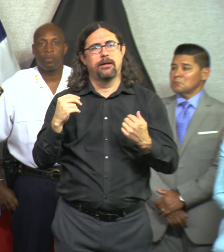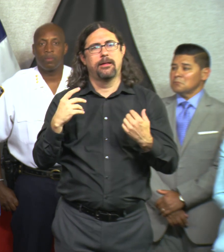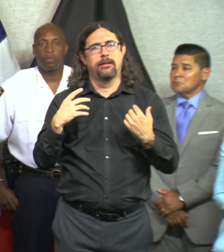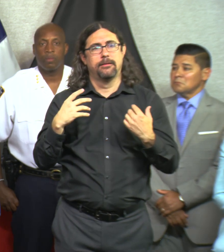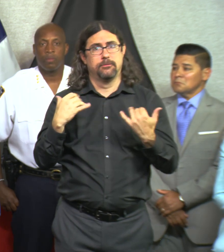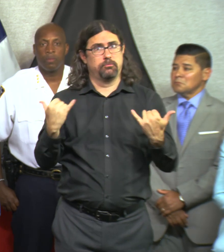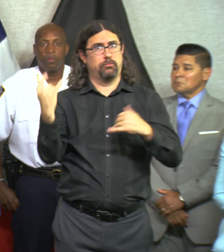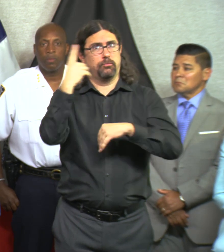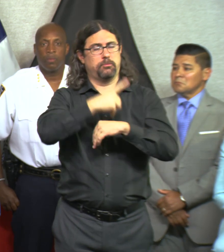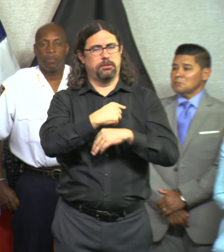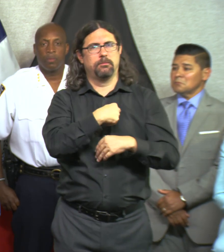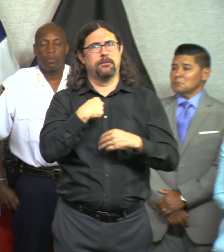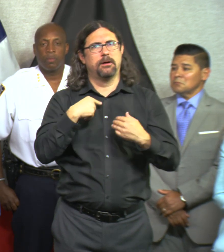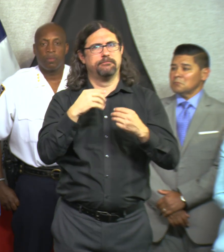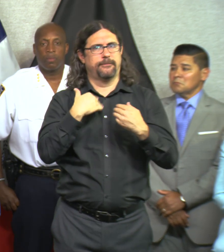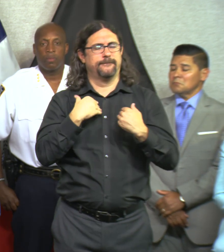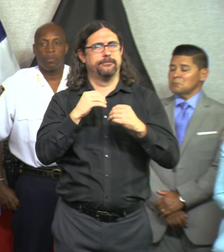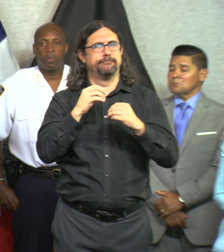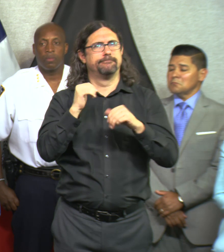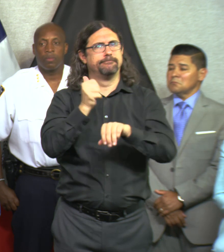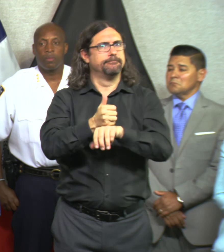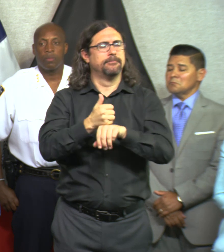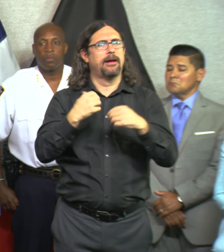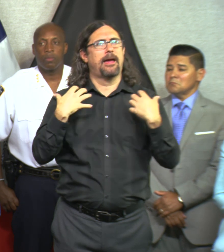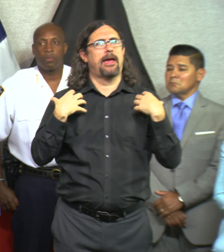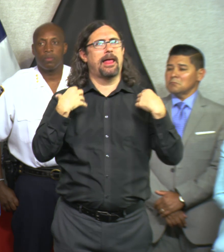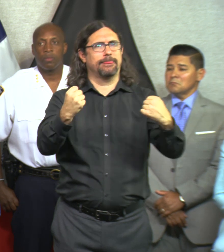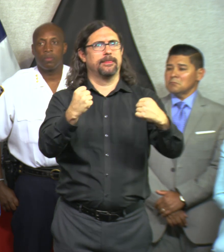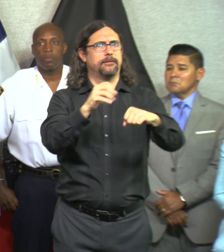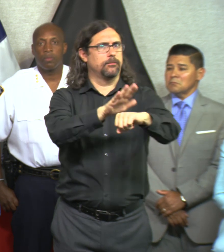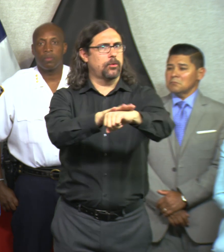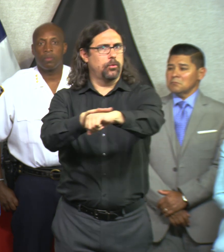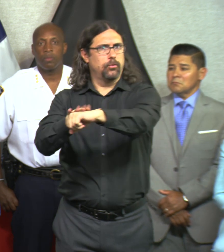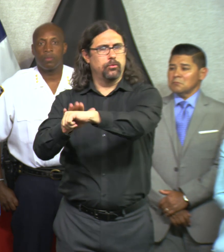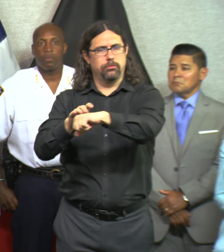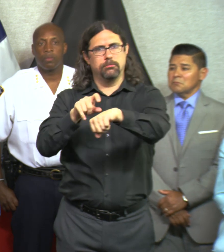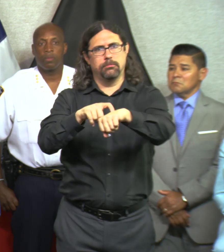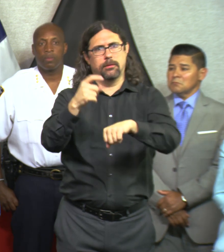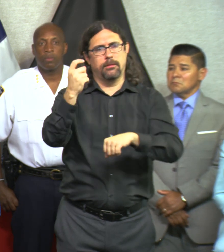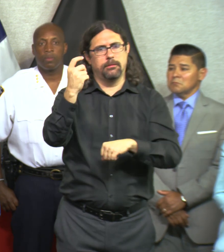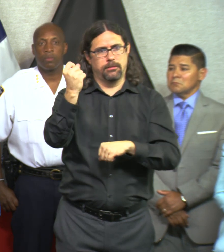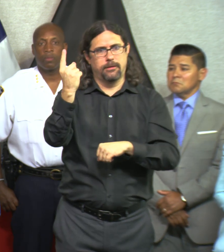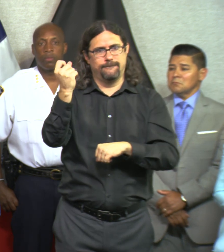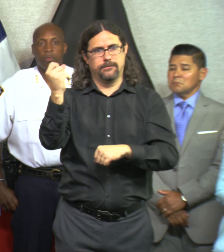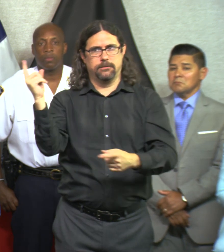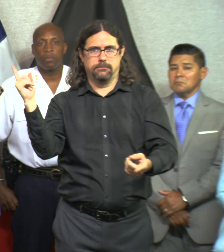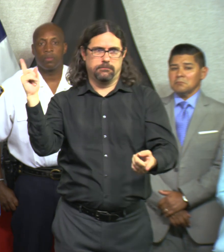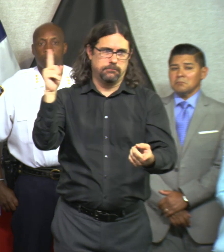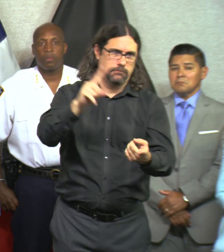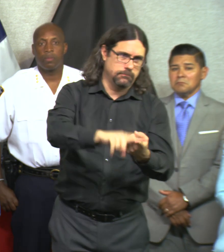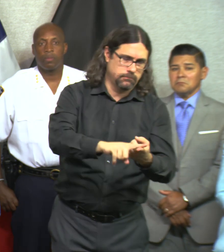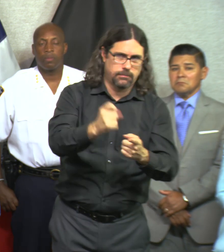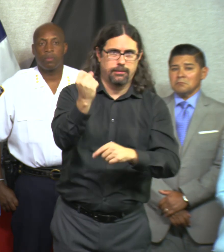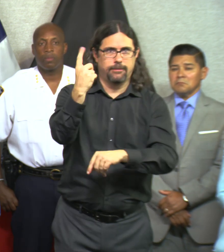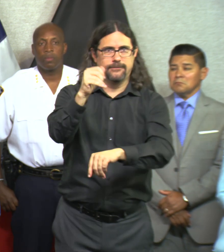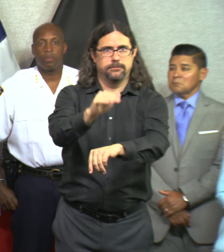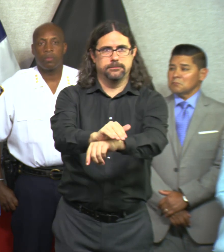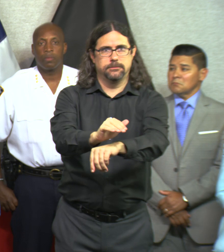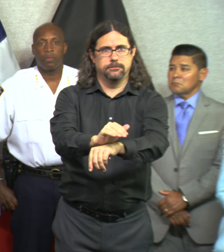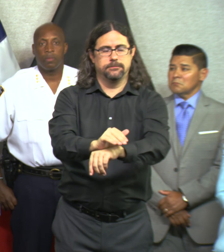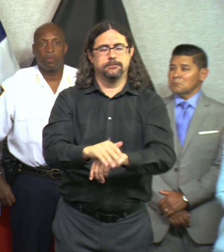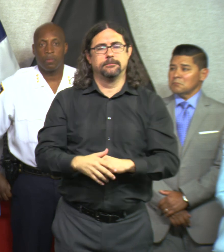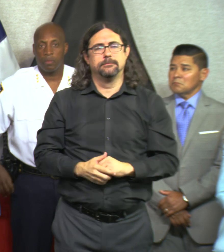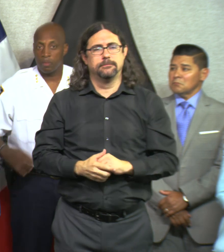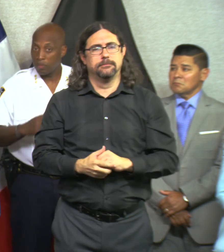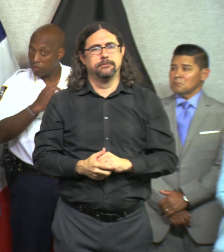people with respiratory problems should reduce prolonged or heavy exertion outdoors. Again, the best way to beat the heat is to stay